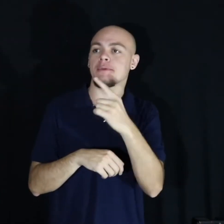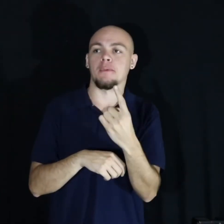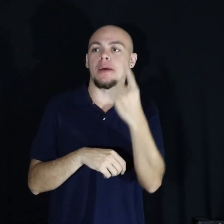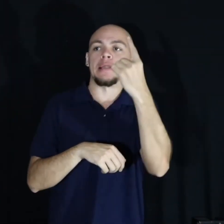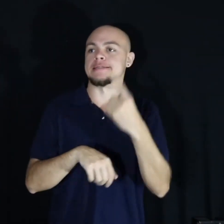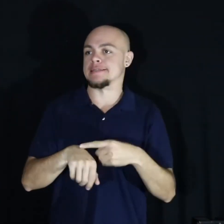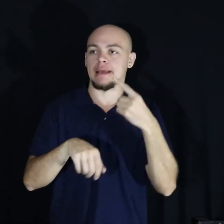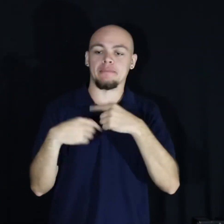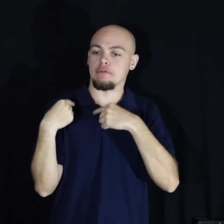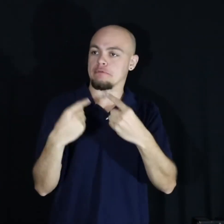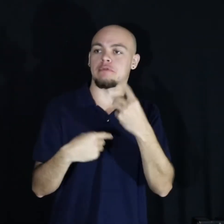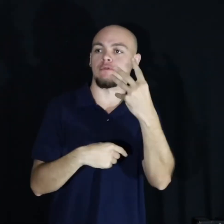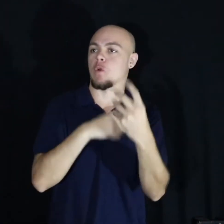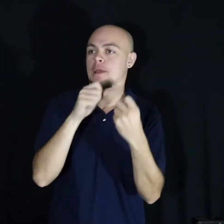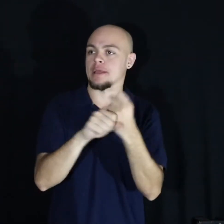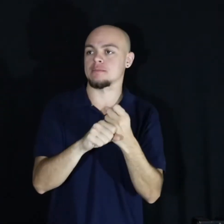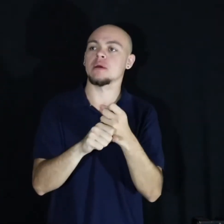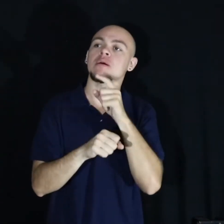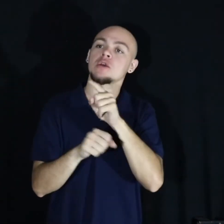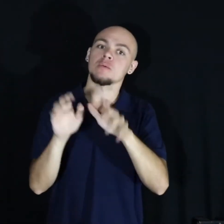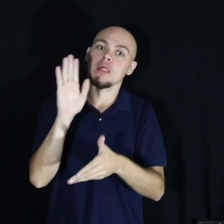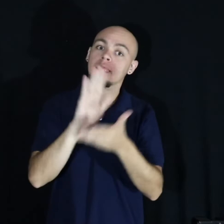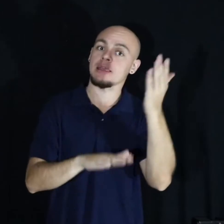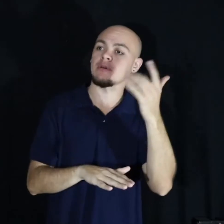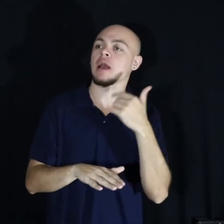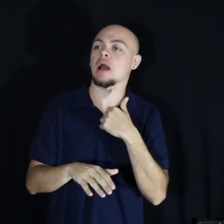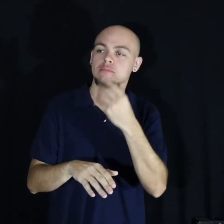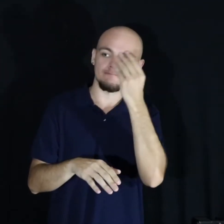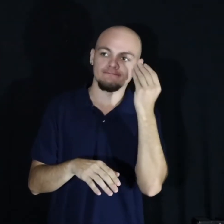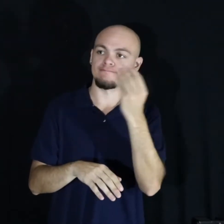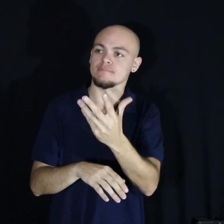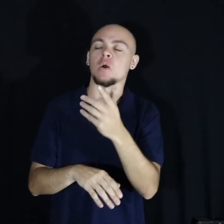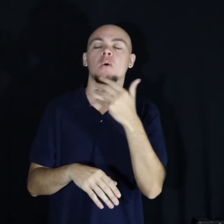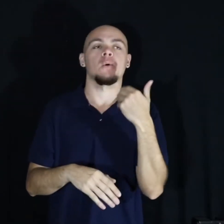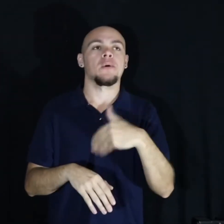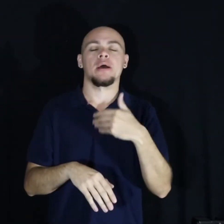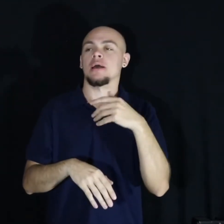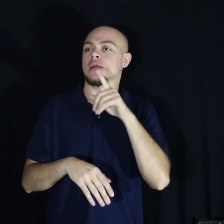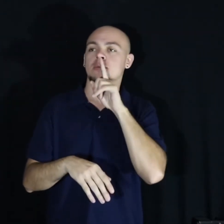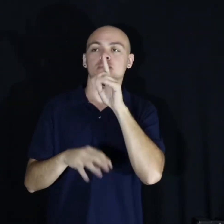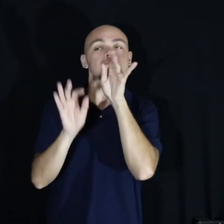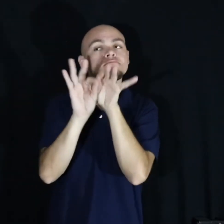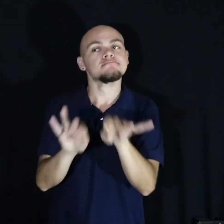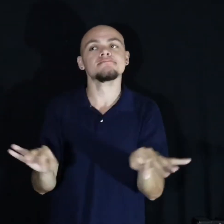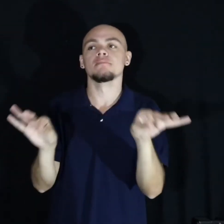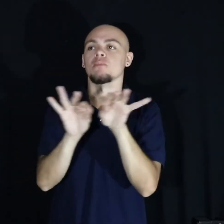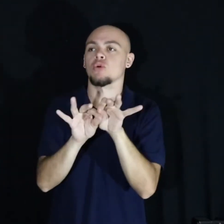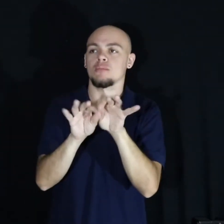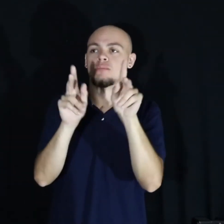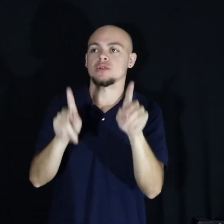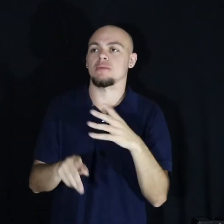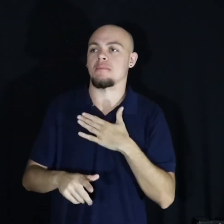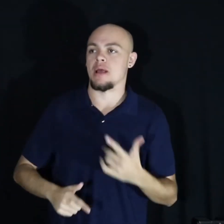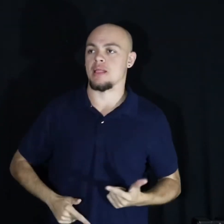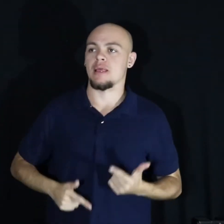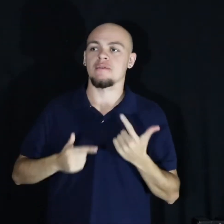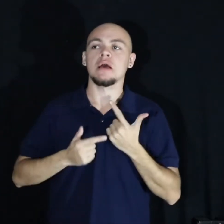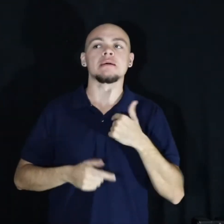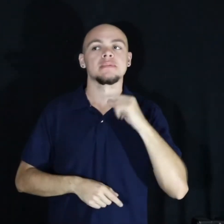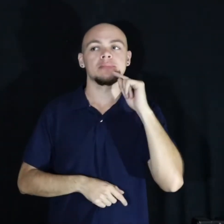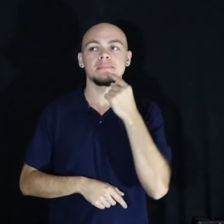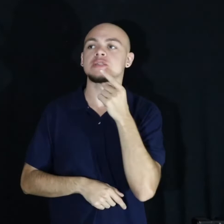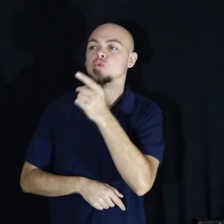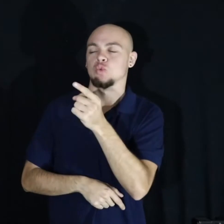since that day, but I heard that you were leaving. And I had to come up and tell you that you've been an incredibly important person in my life, and I'm gonna miss you. Good